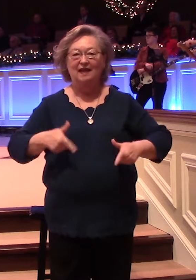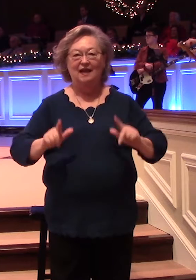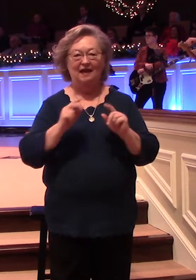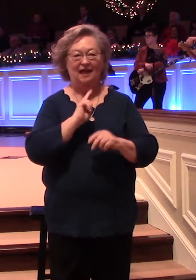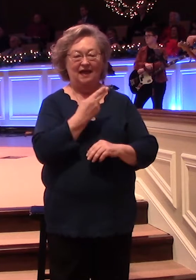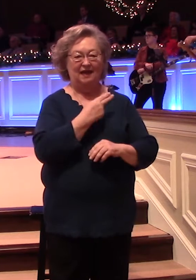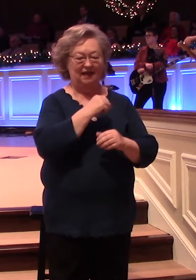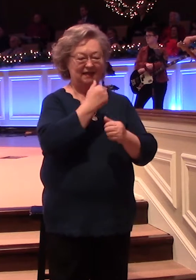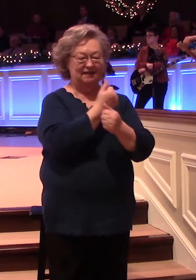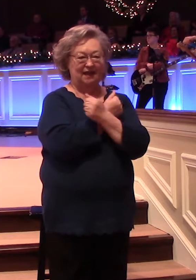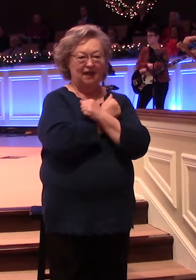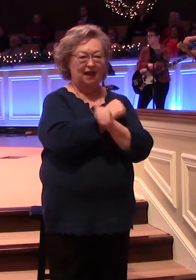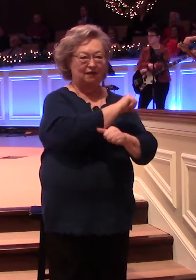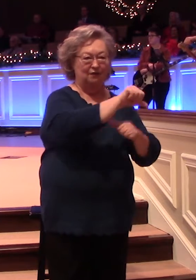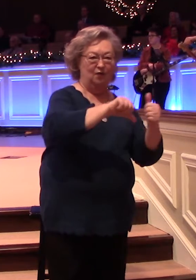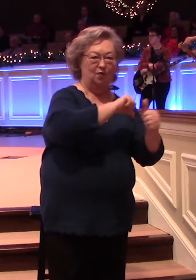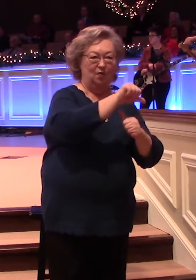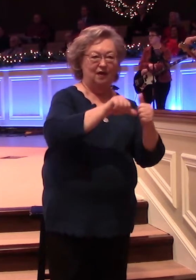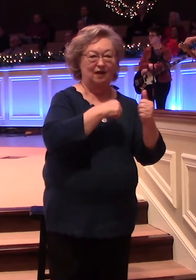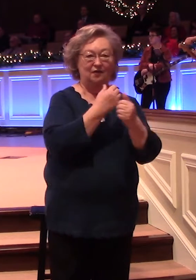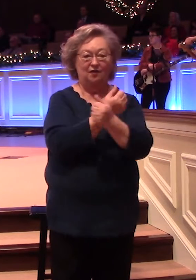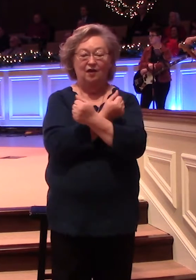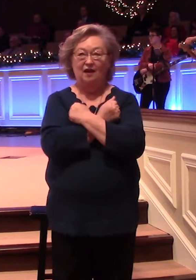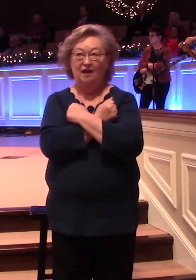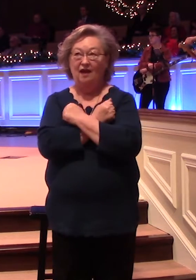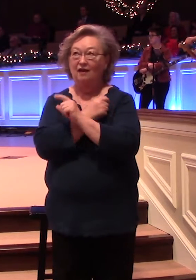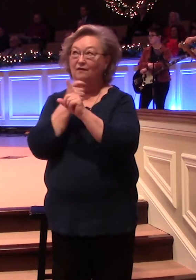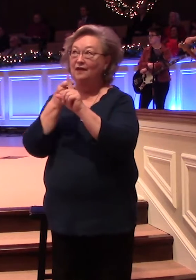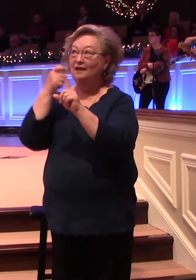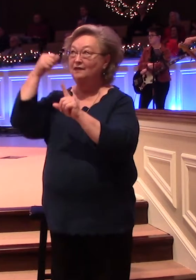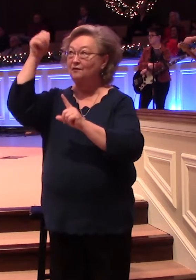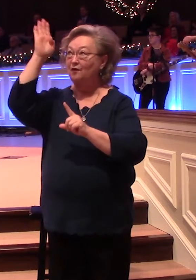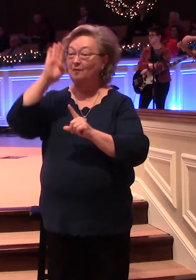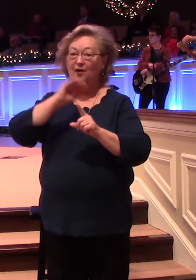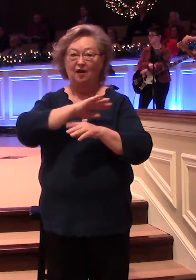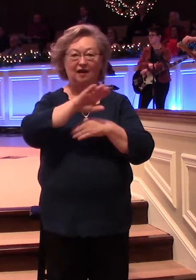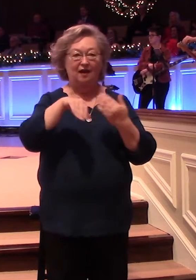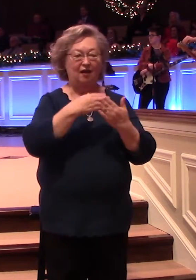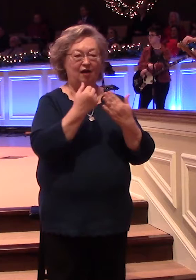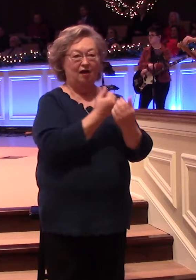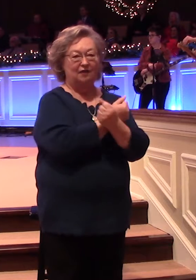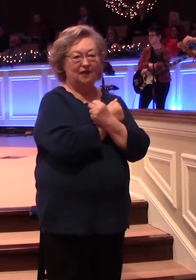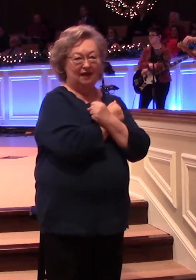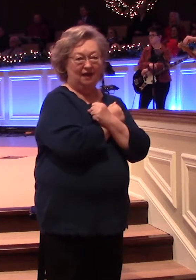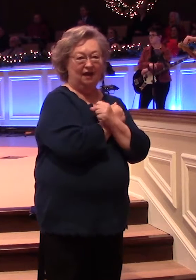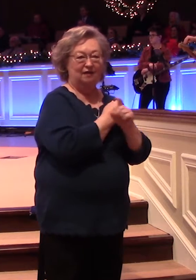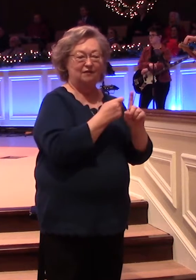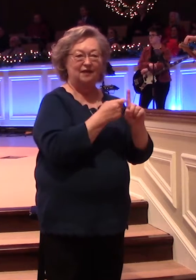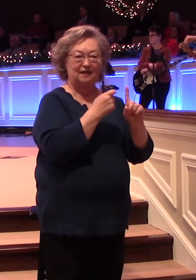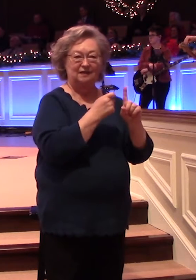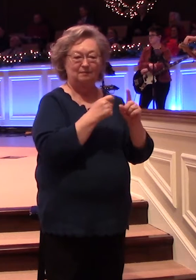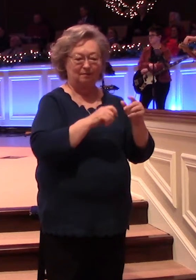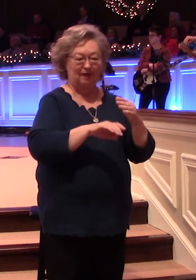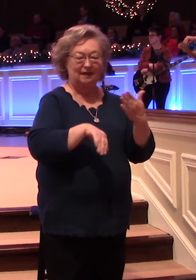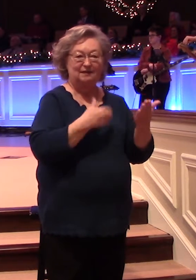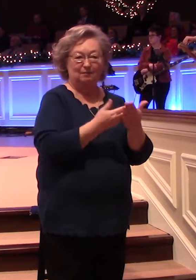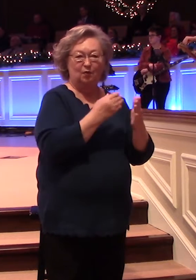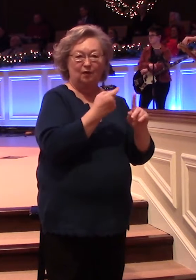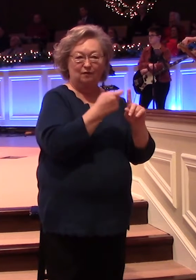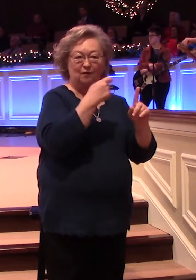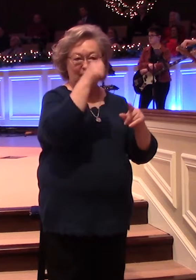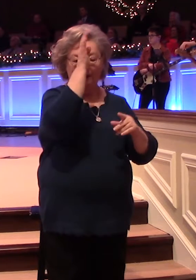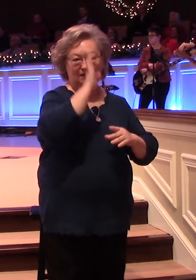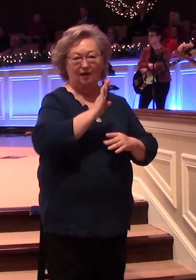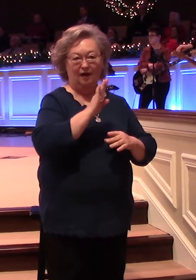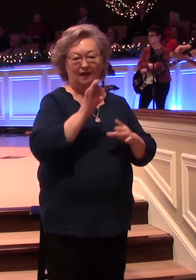God, and everyone who loves is born of God and knows God. The one who does not love